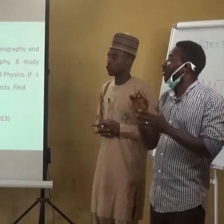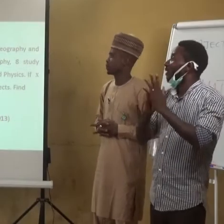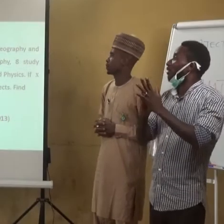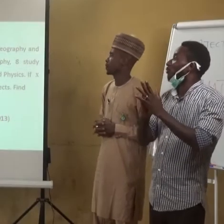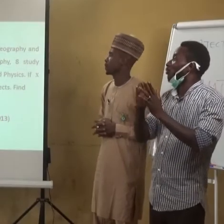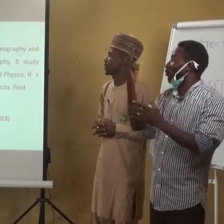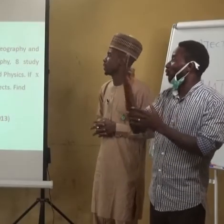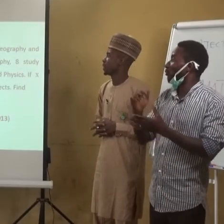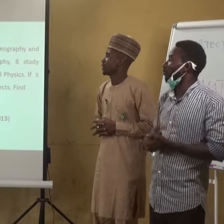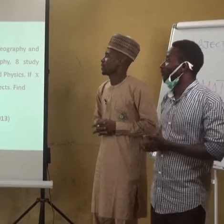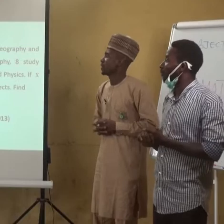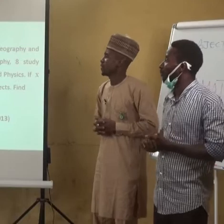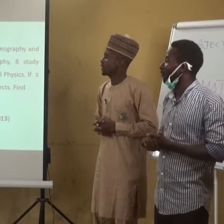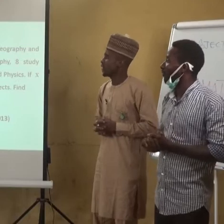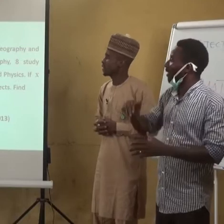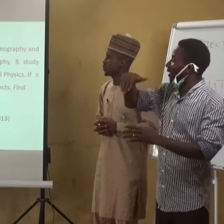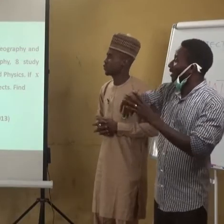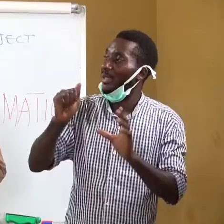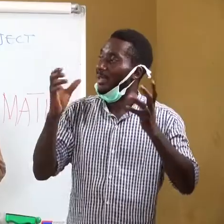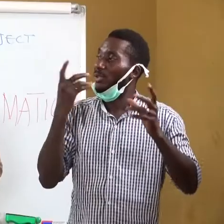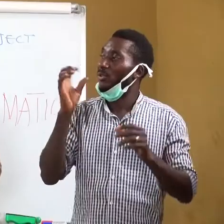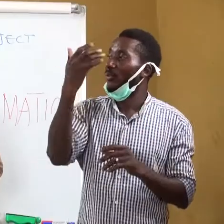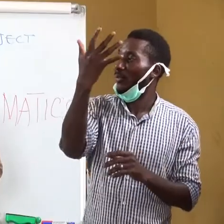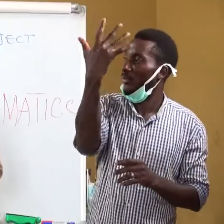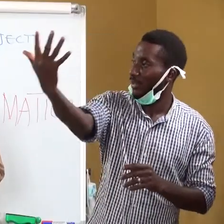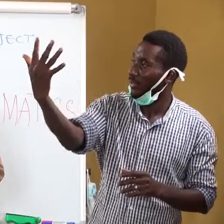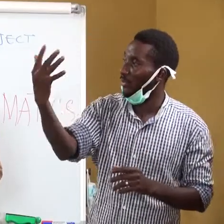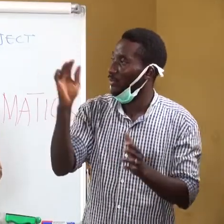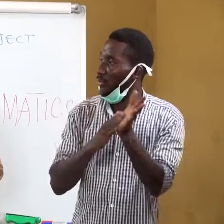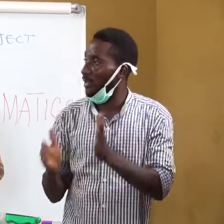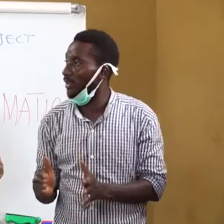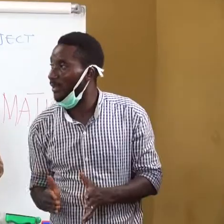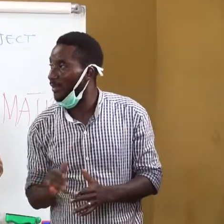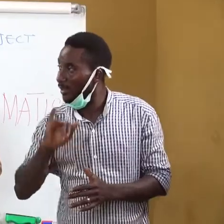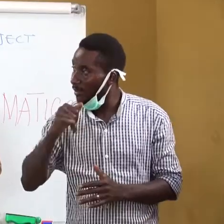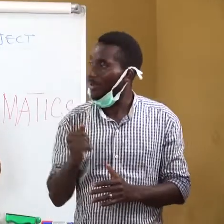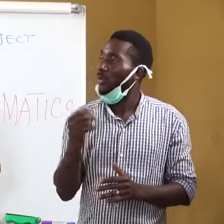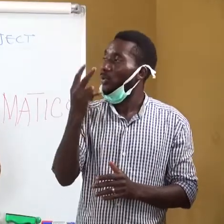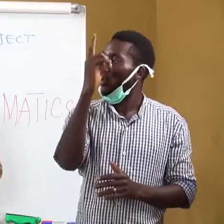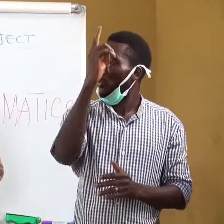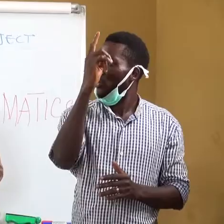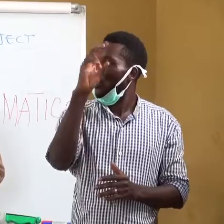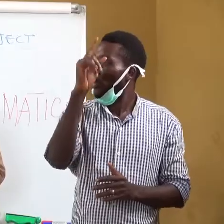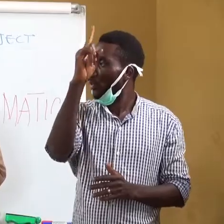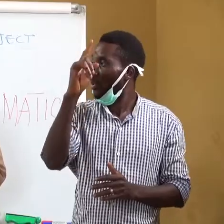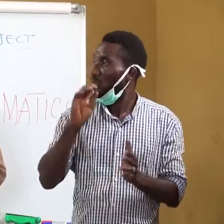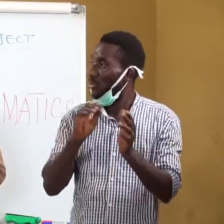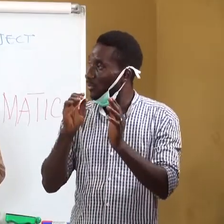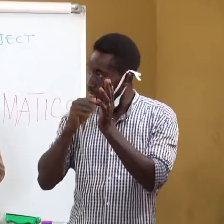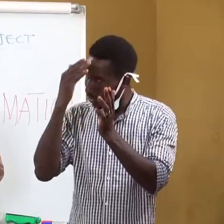Example 2. In a class of 55 students, 21 study physics,